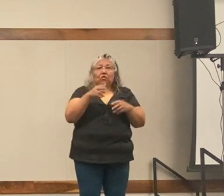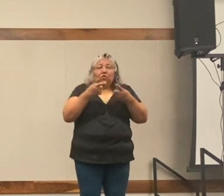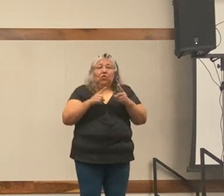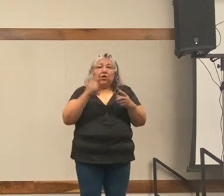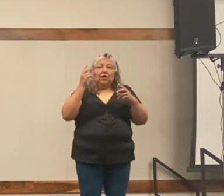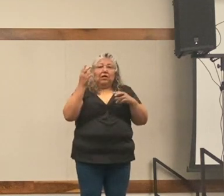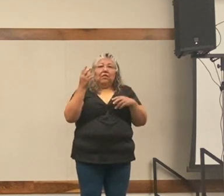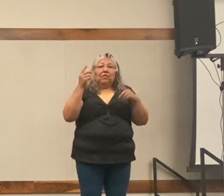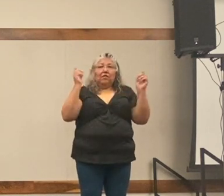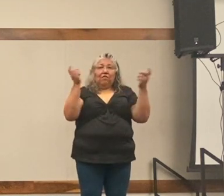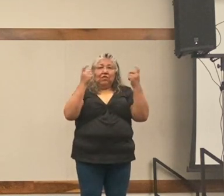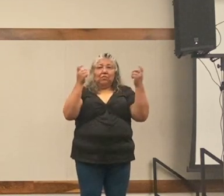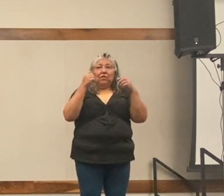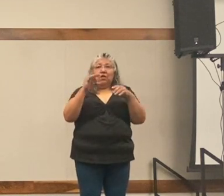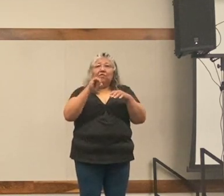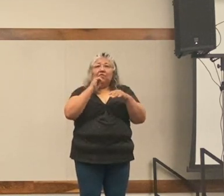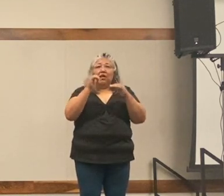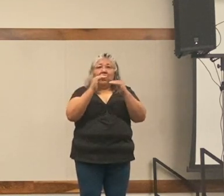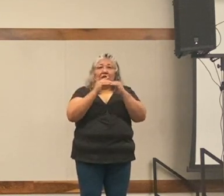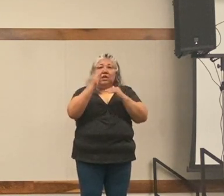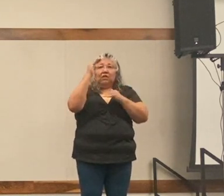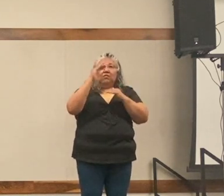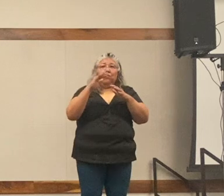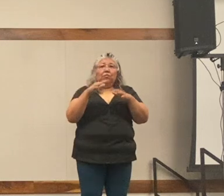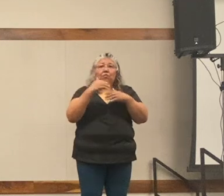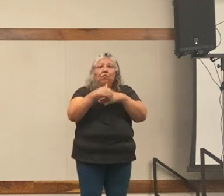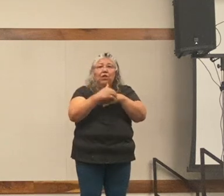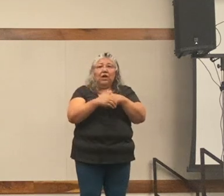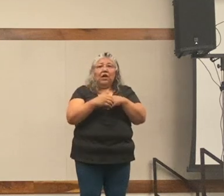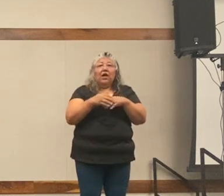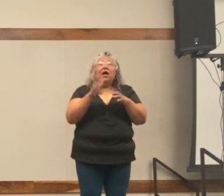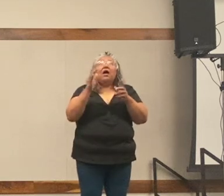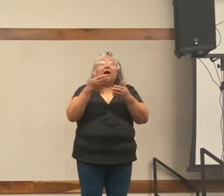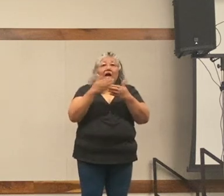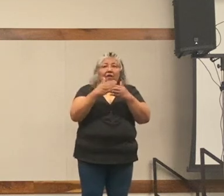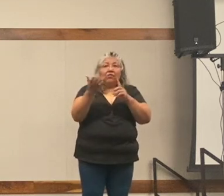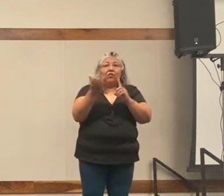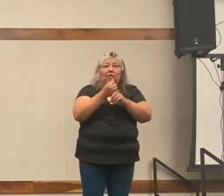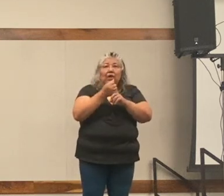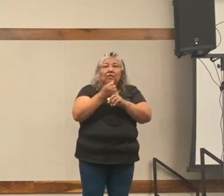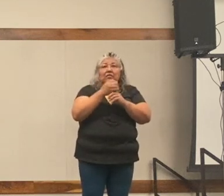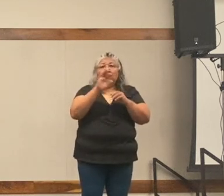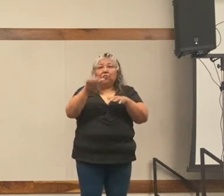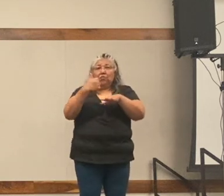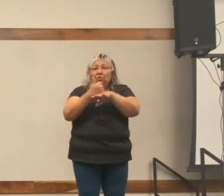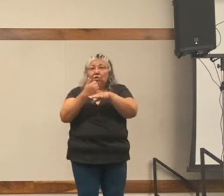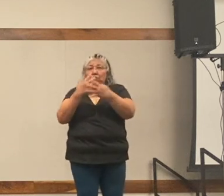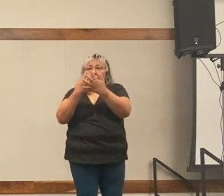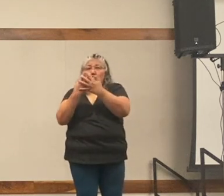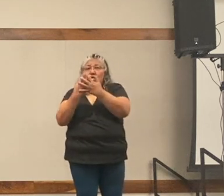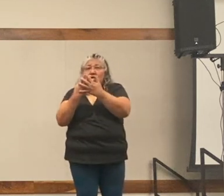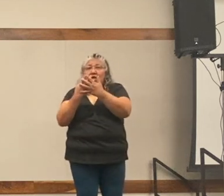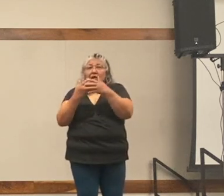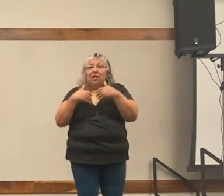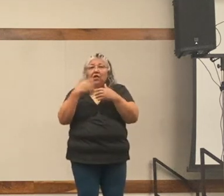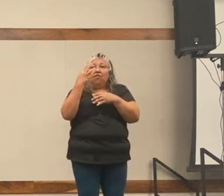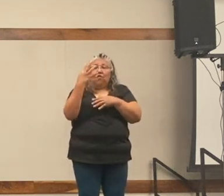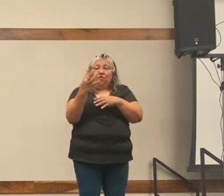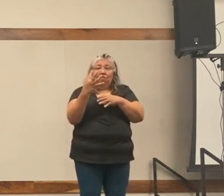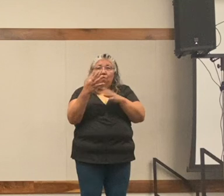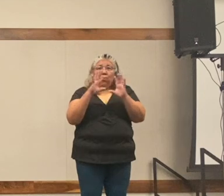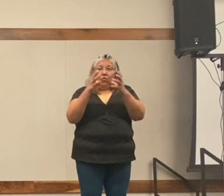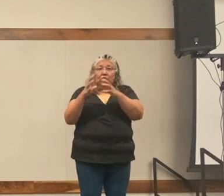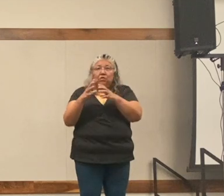festival of unleavened bread. After the arrest, he put him in prison and assigned four squads of four